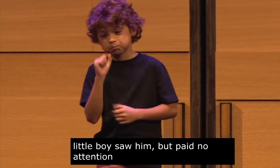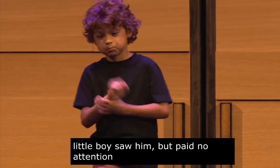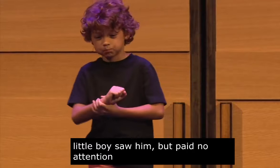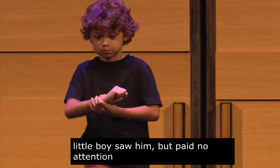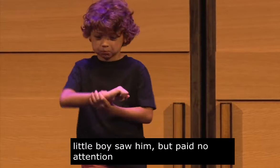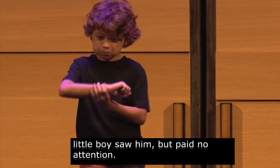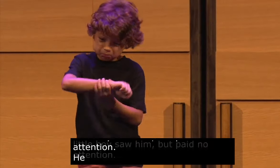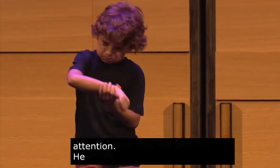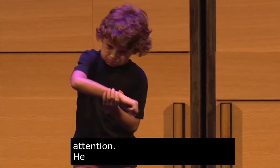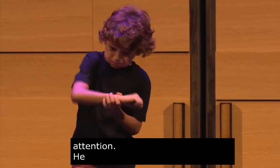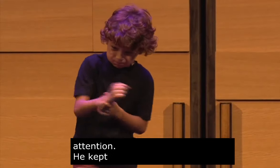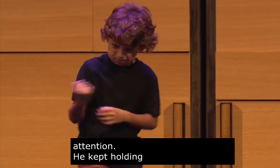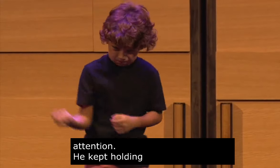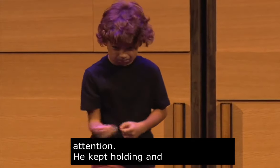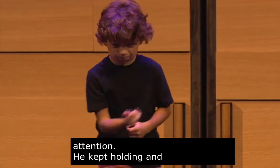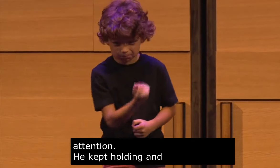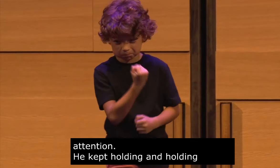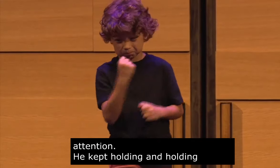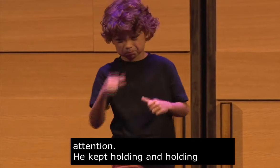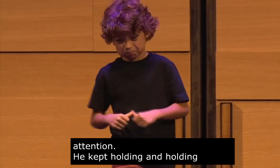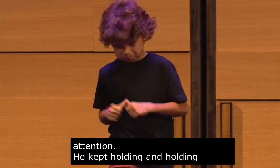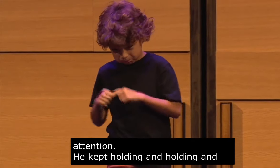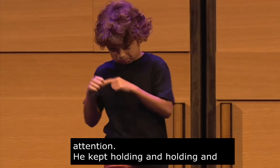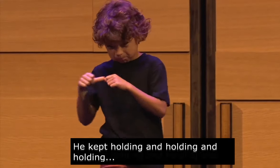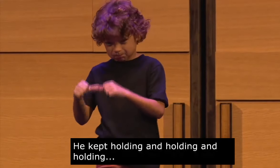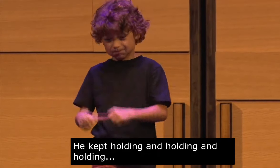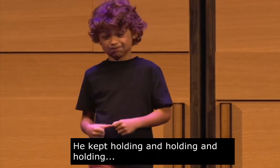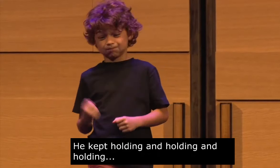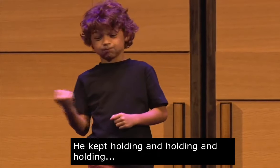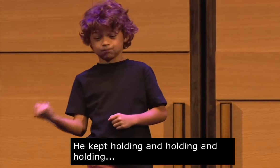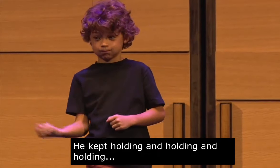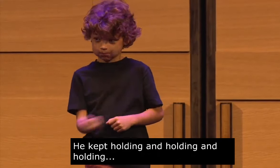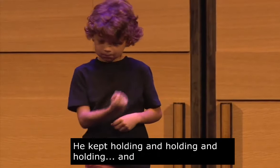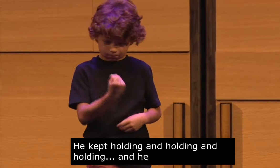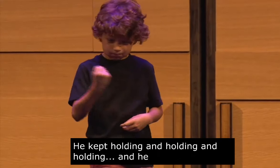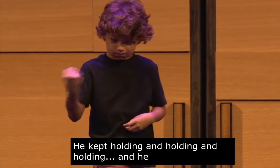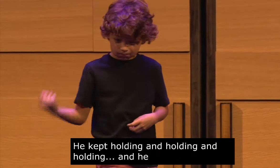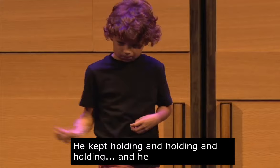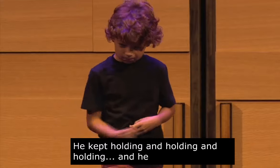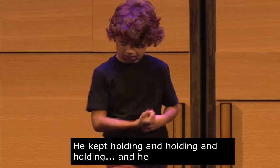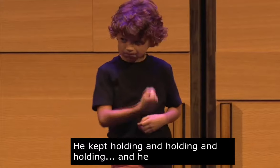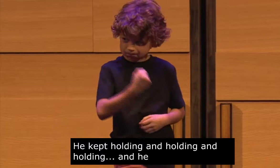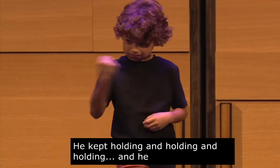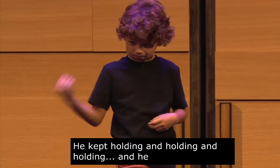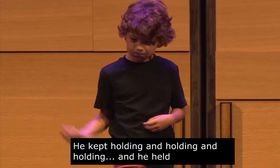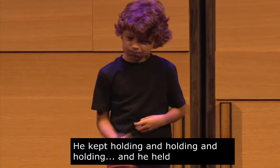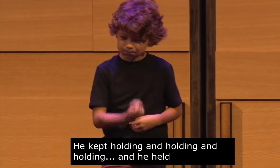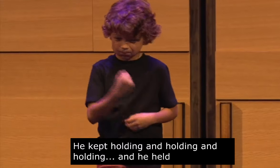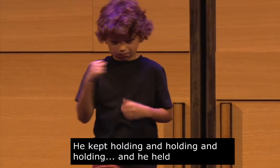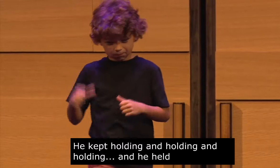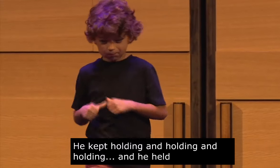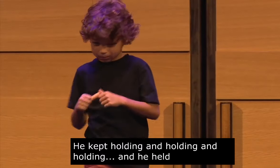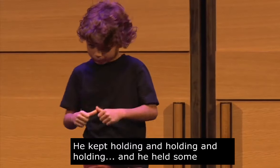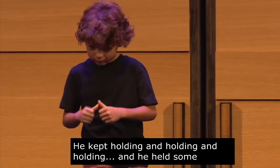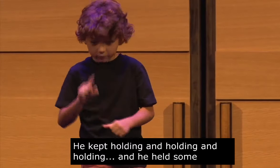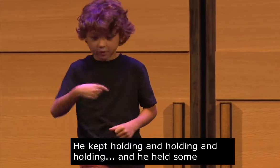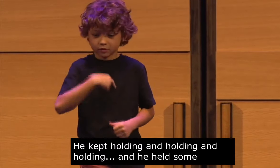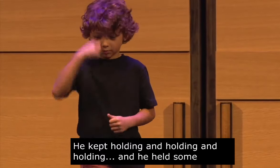He kept holding and holding and holding and held some more.